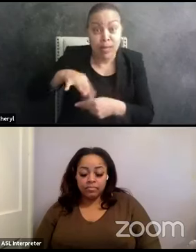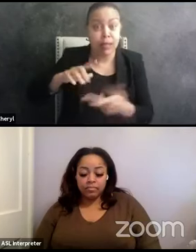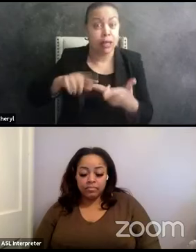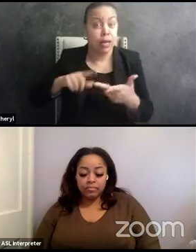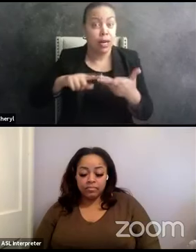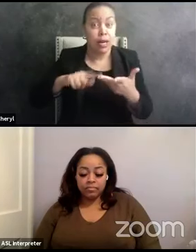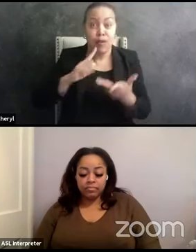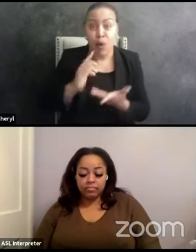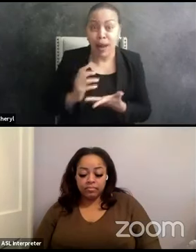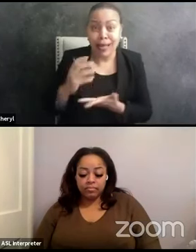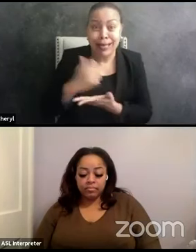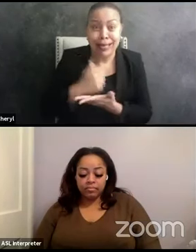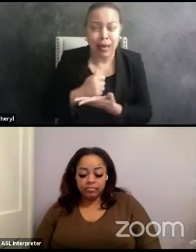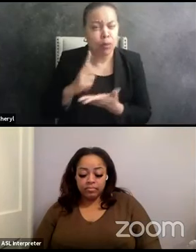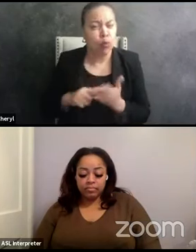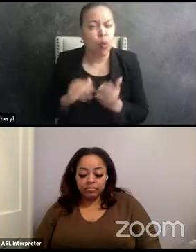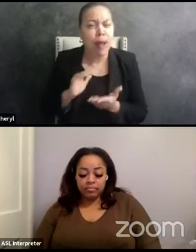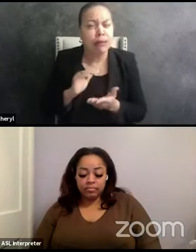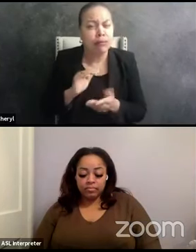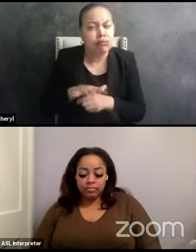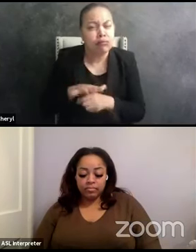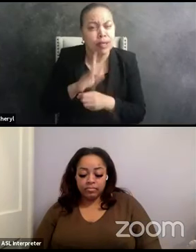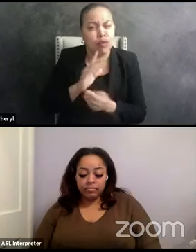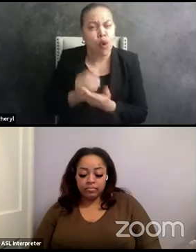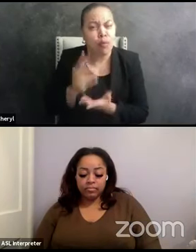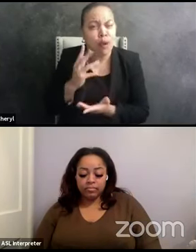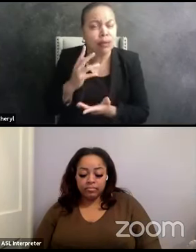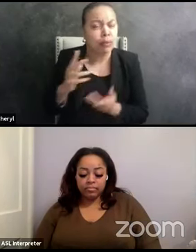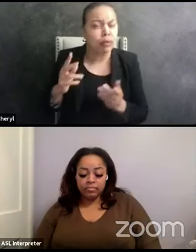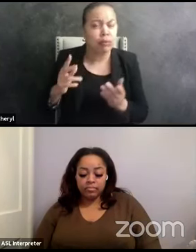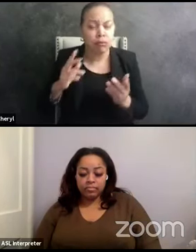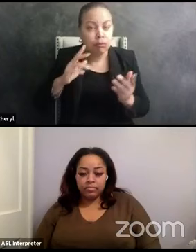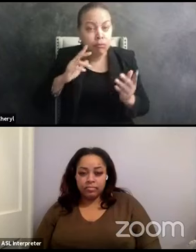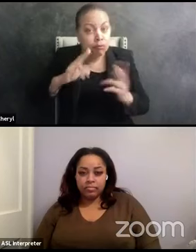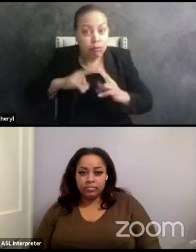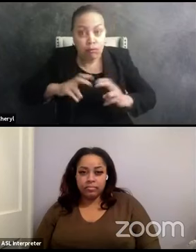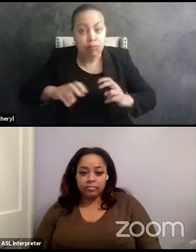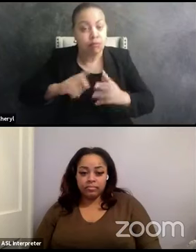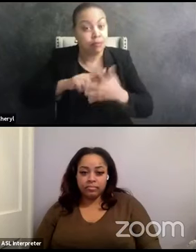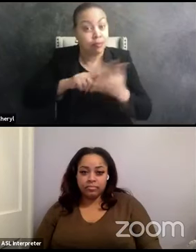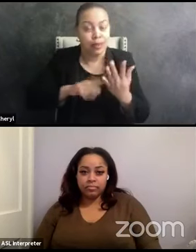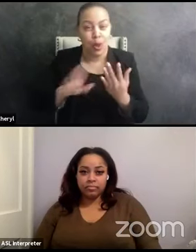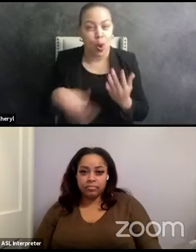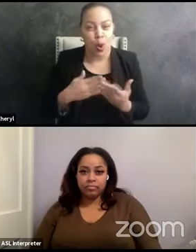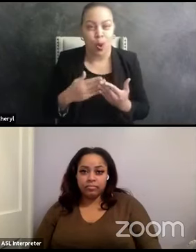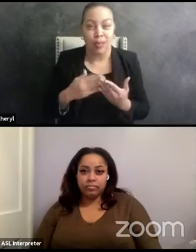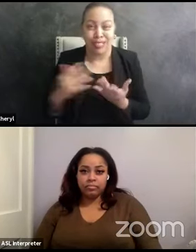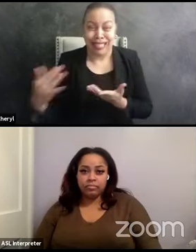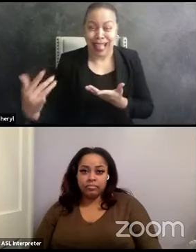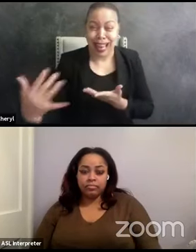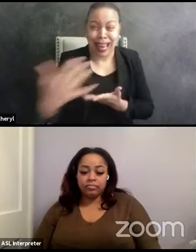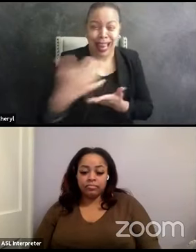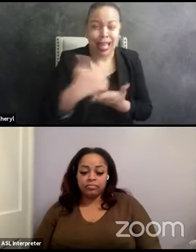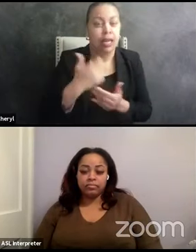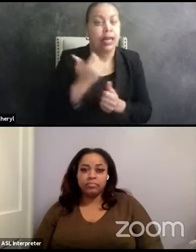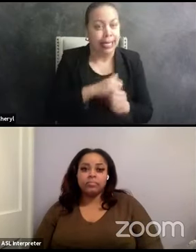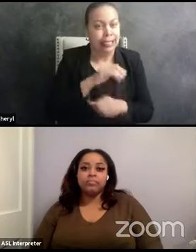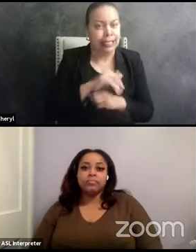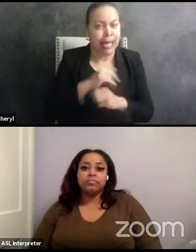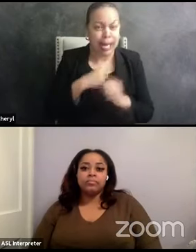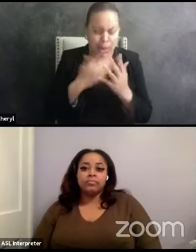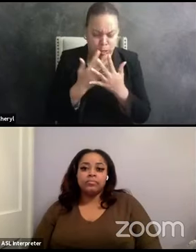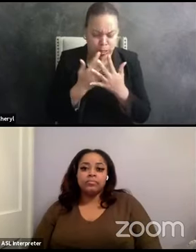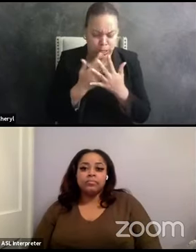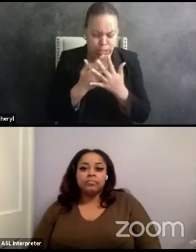considered prosperous at this time. Like, we were just shooting for everything. And then every night I would rifle through it and be like, oh, this is